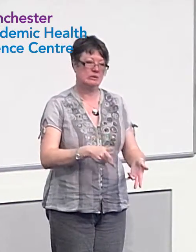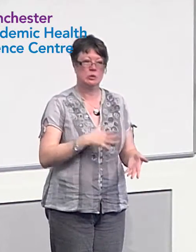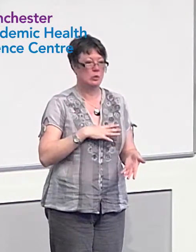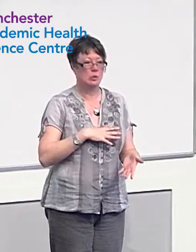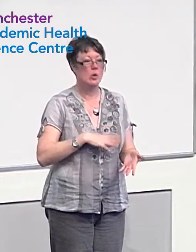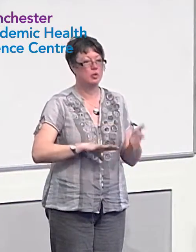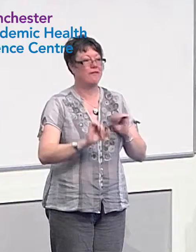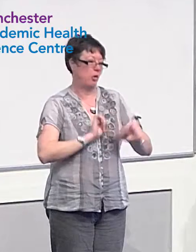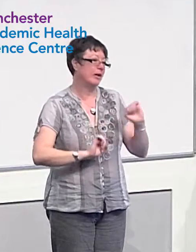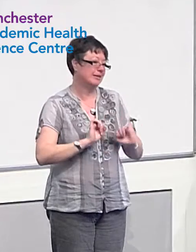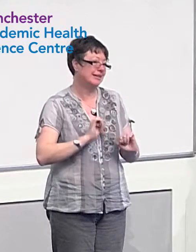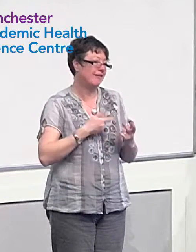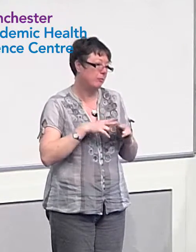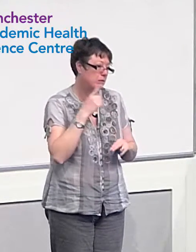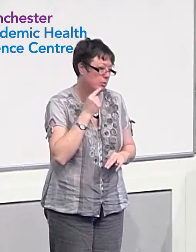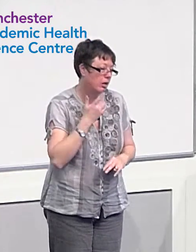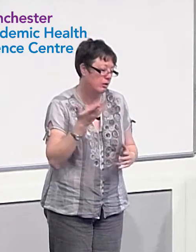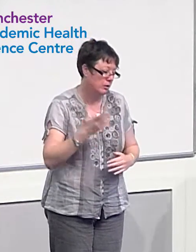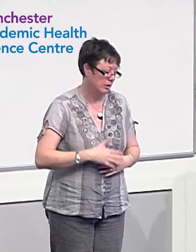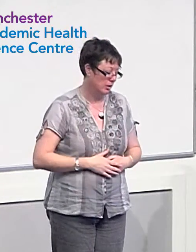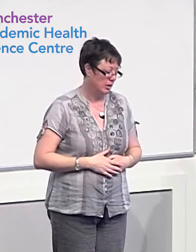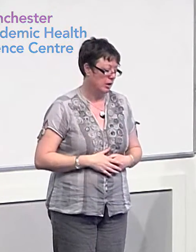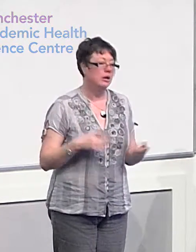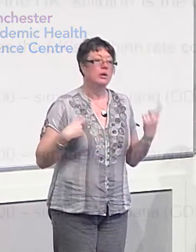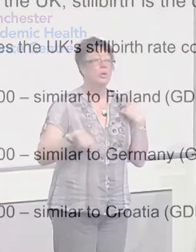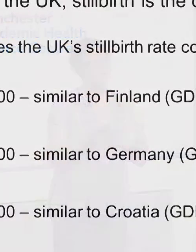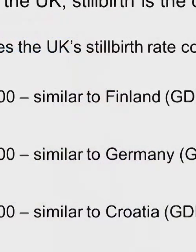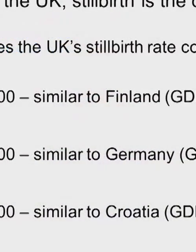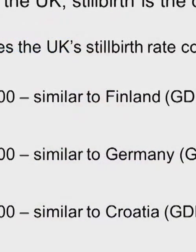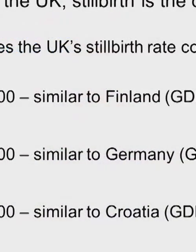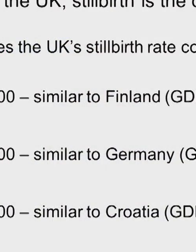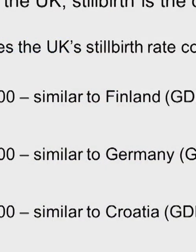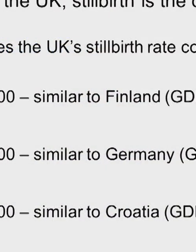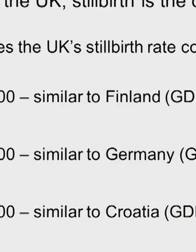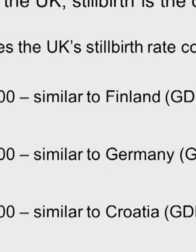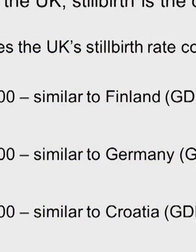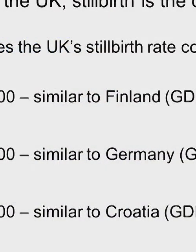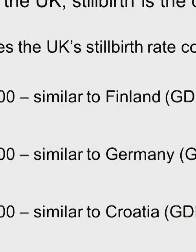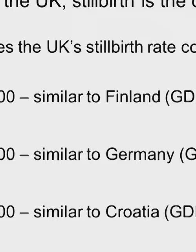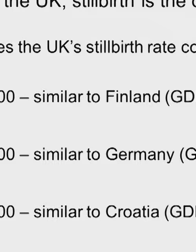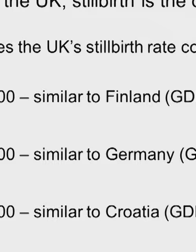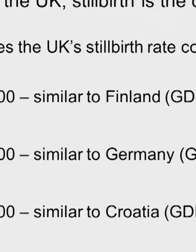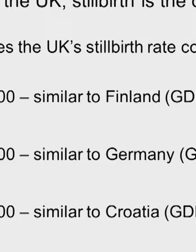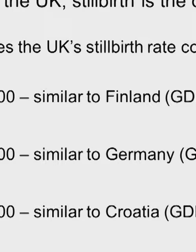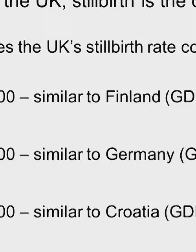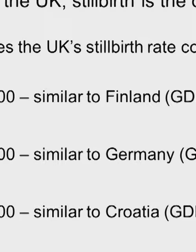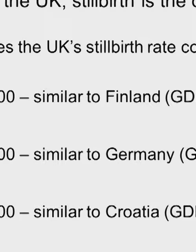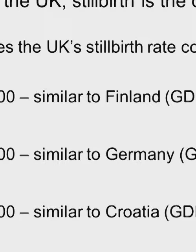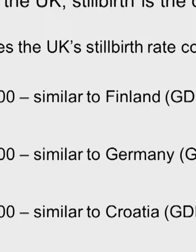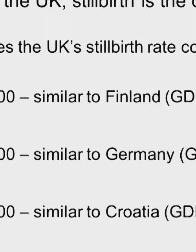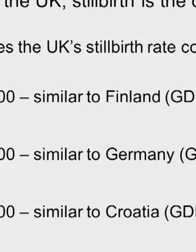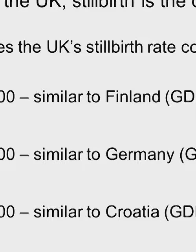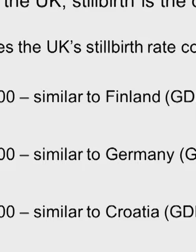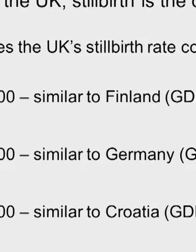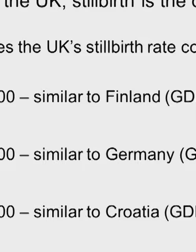possible. And we've spoken about rare diseases, we've spoken about other problems that